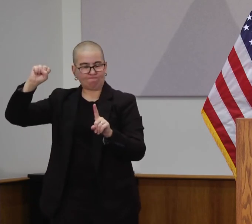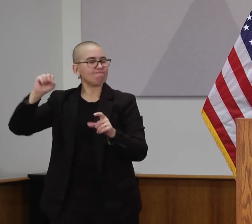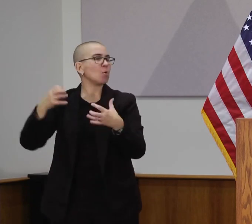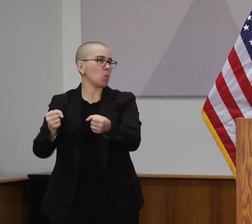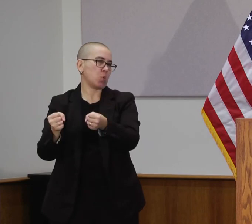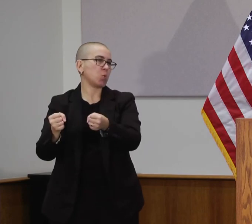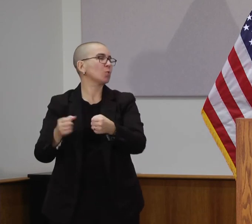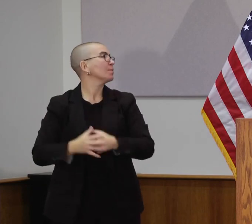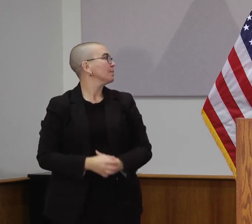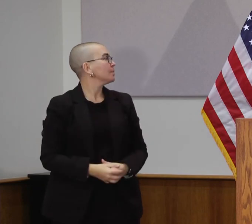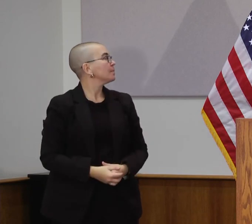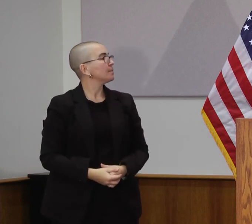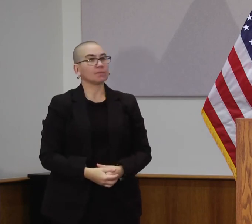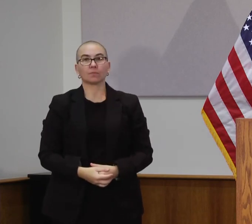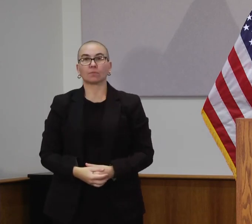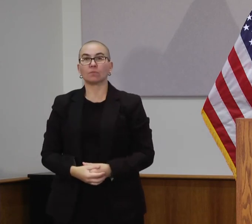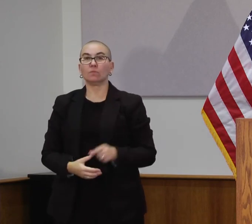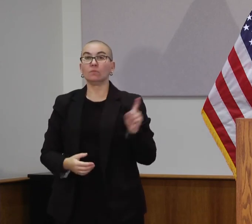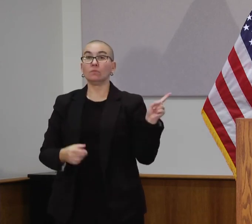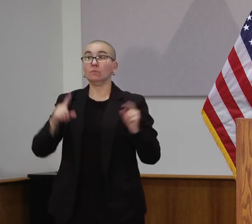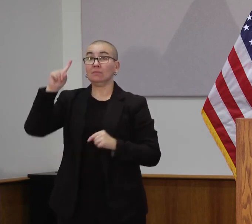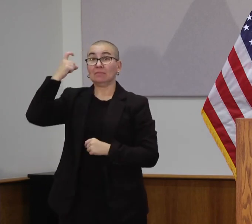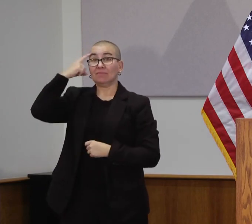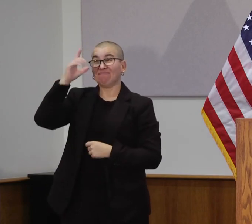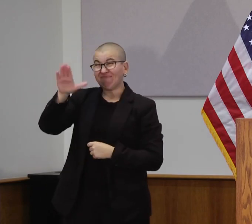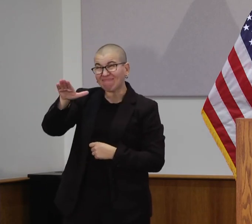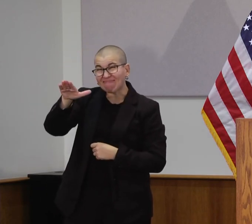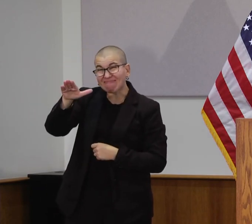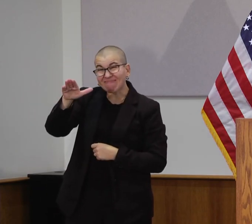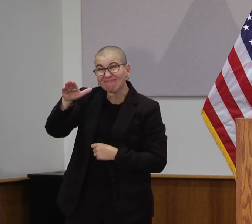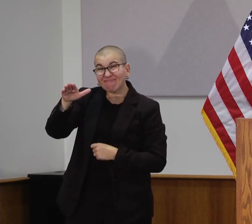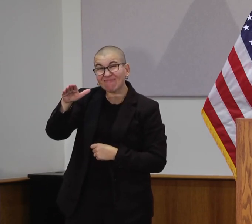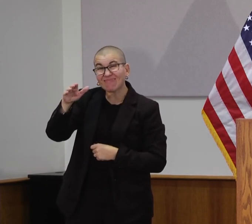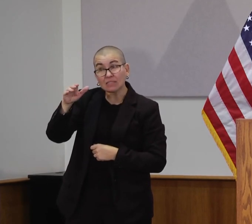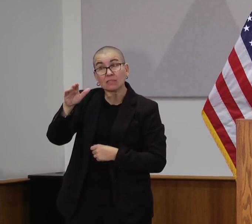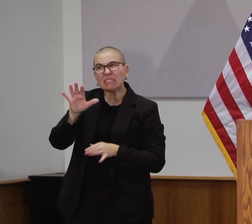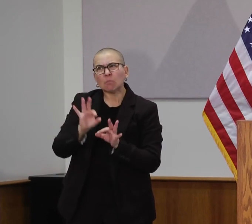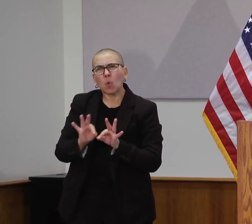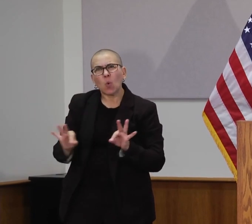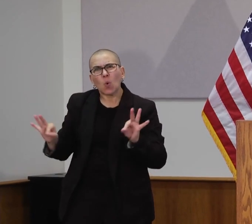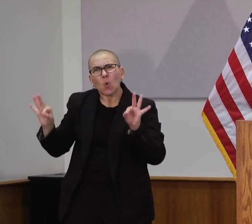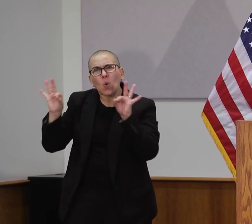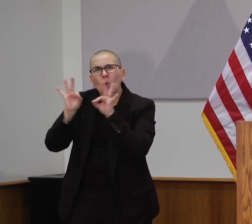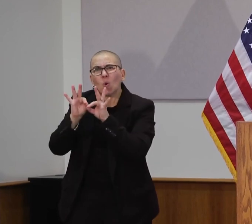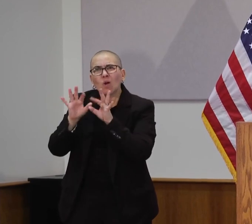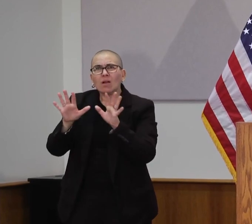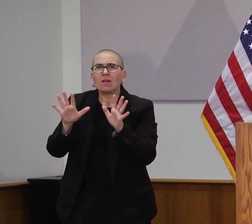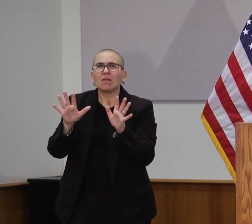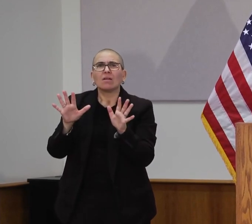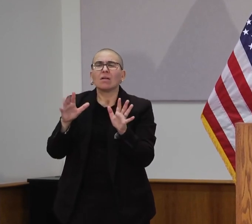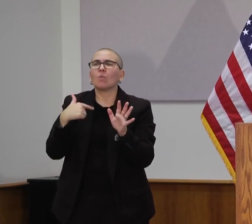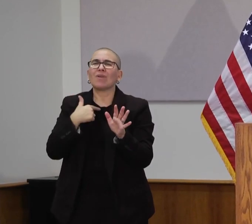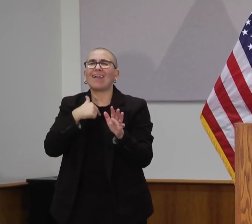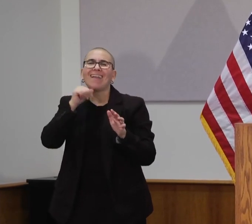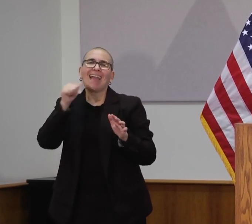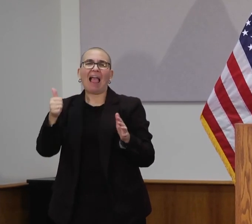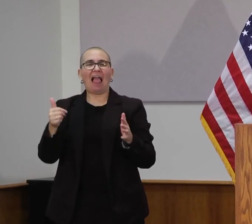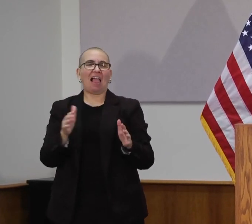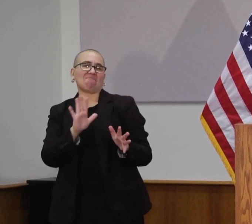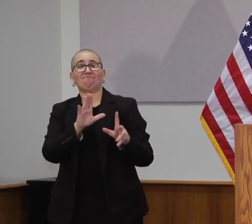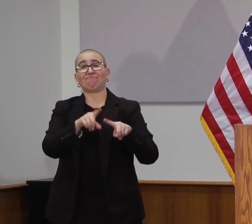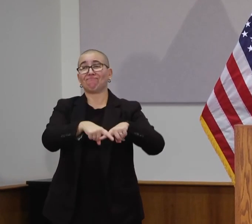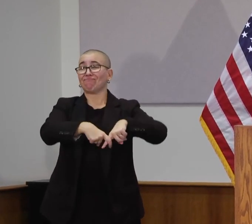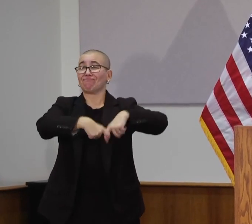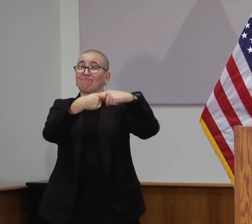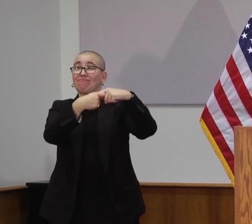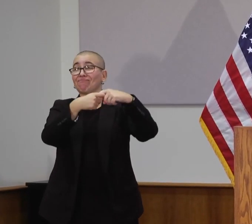And Tom, I just want to say on that, this is an important question. It matters to folks, that we're not trying to be hesitant here. There's just a lot of folks that